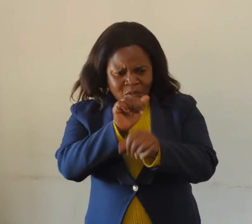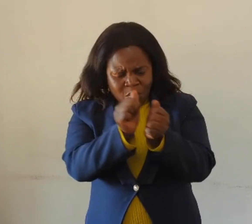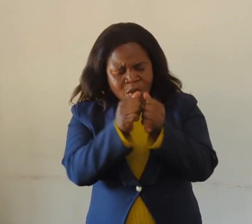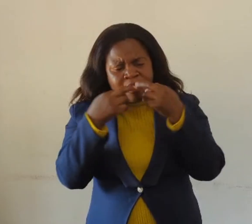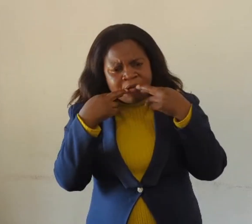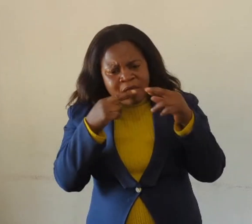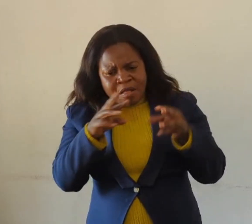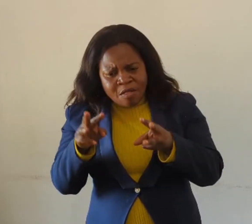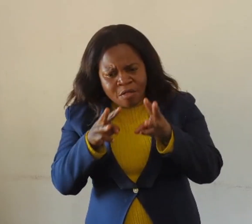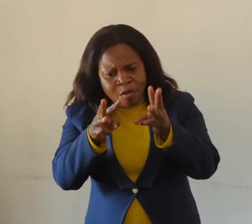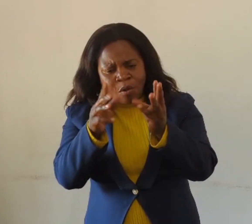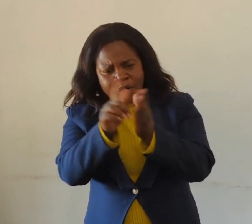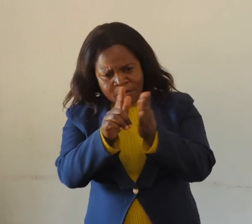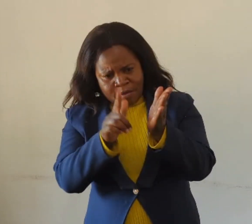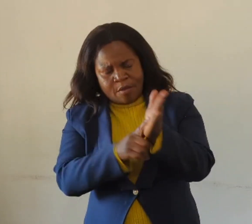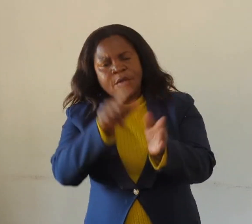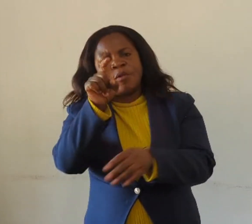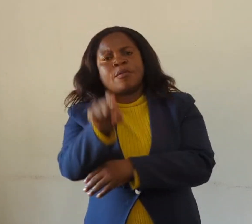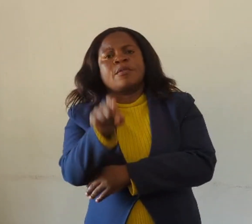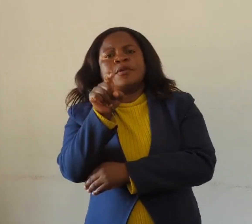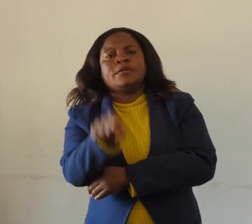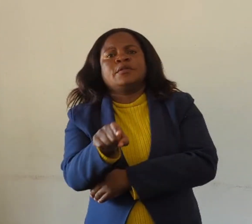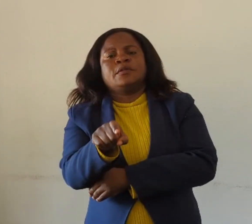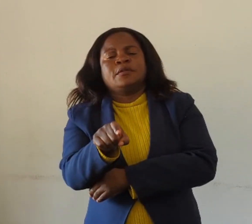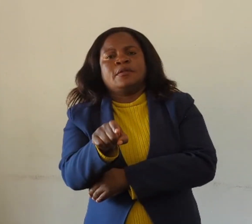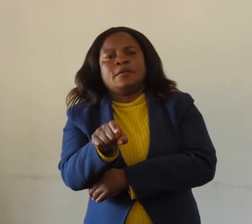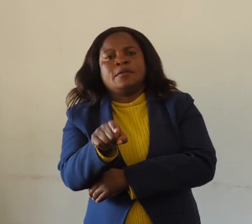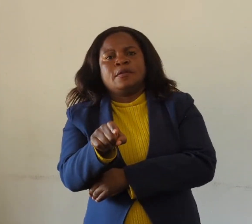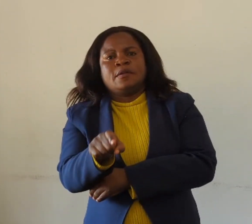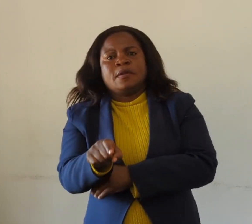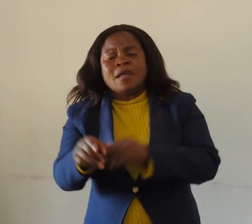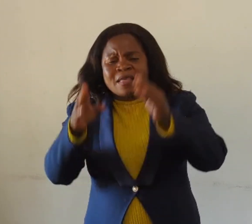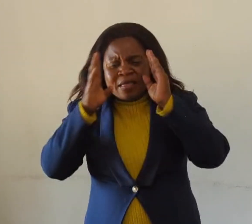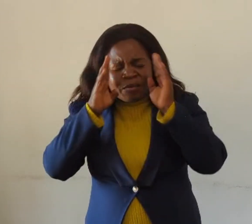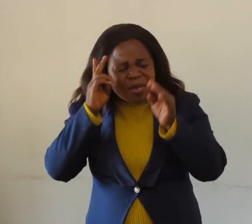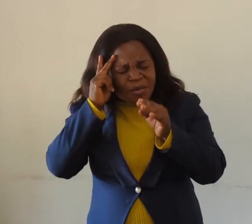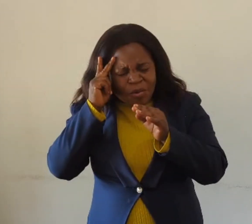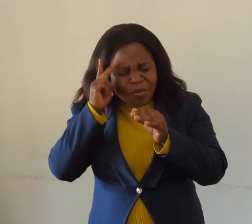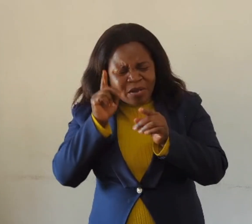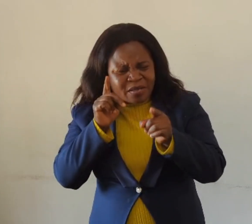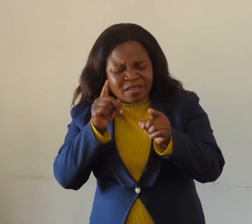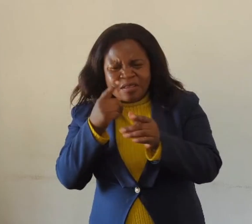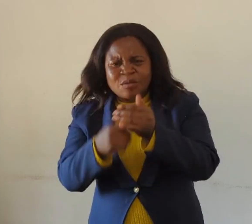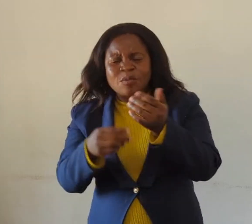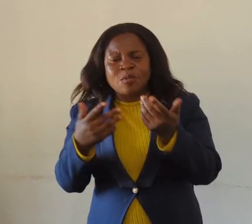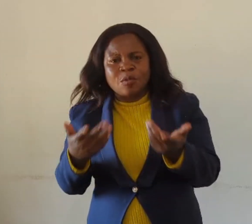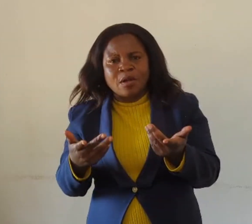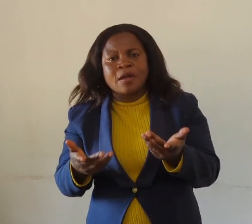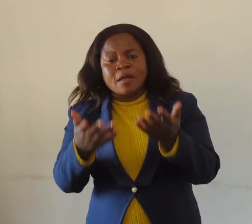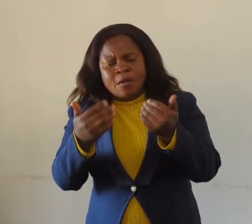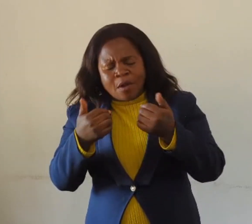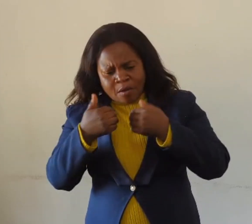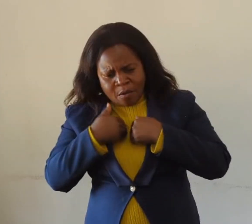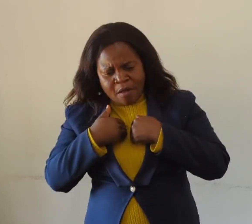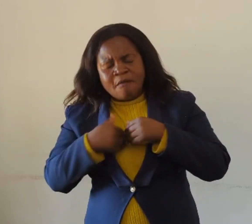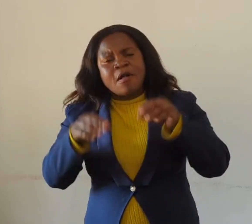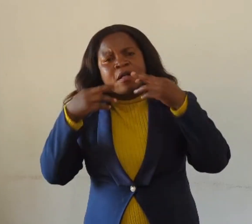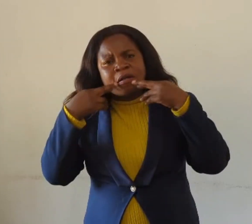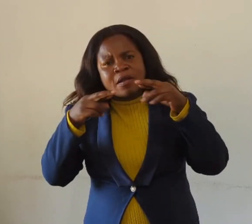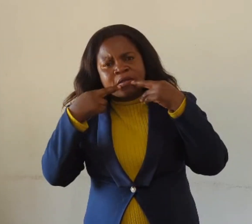way the law requires. The main purpose is to make the process of handling election results clearer and